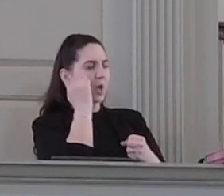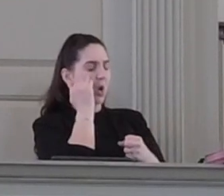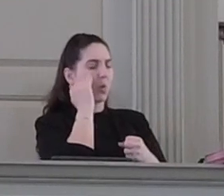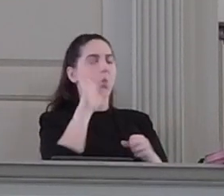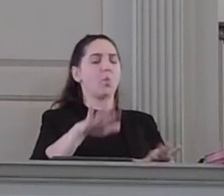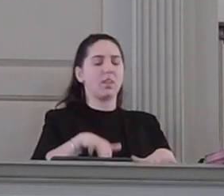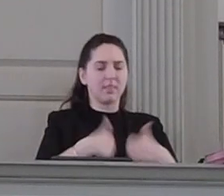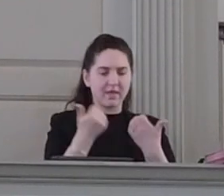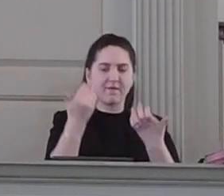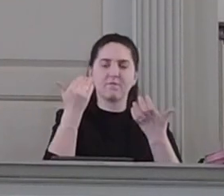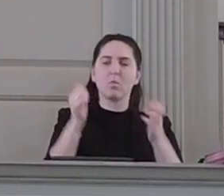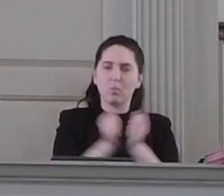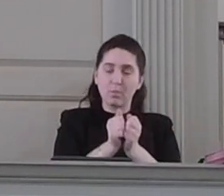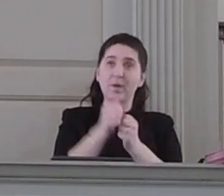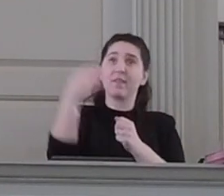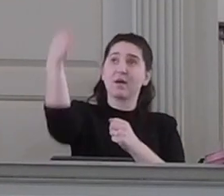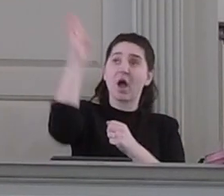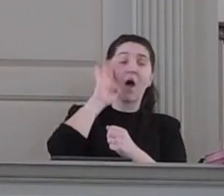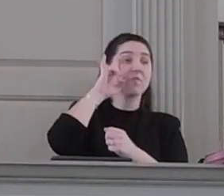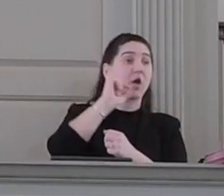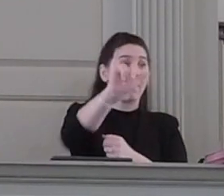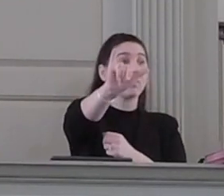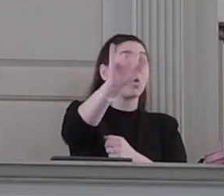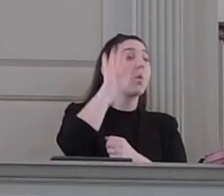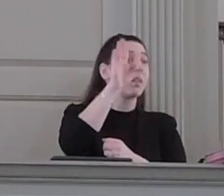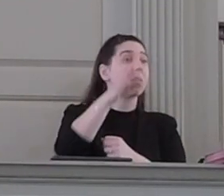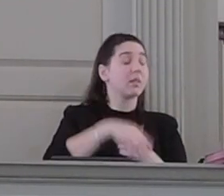be able to live with God forever.